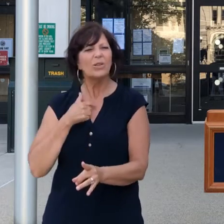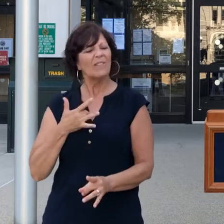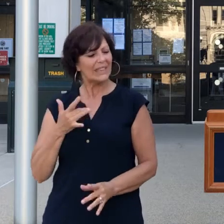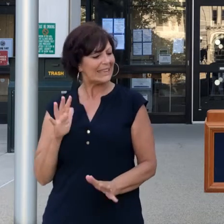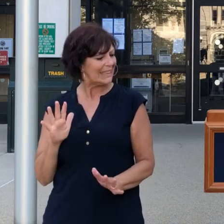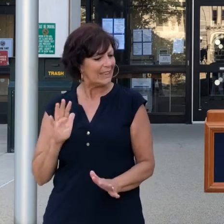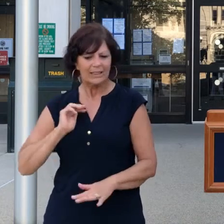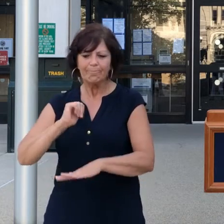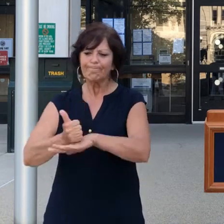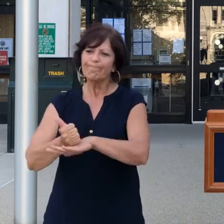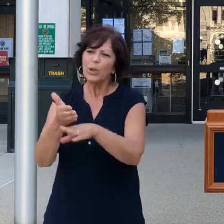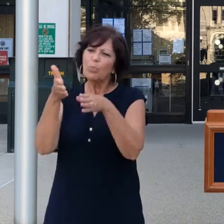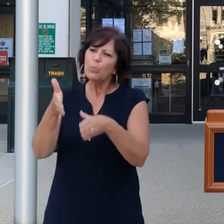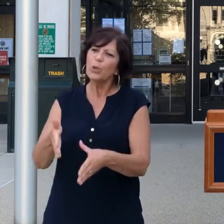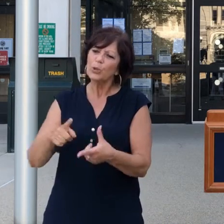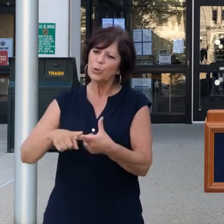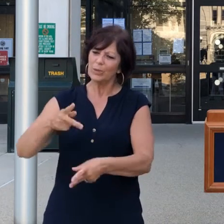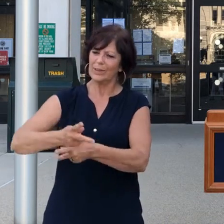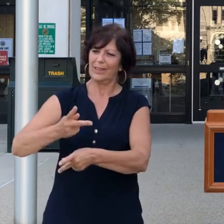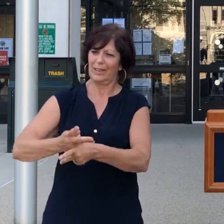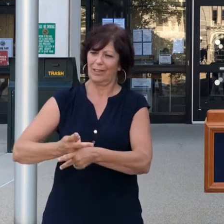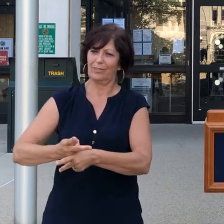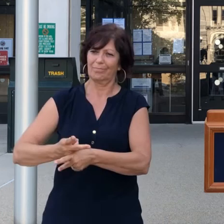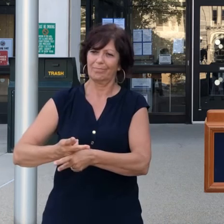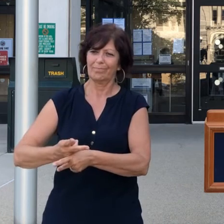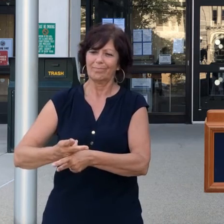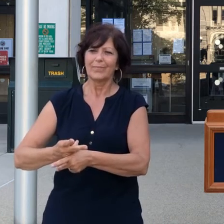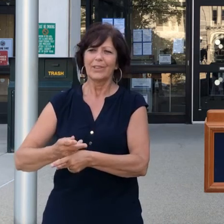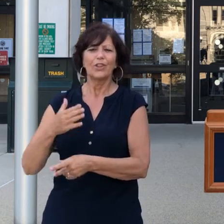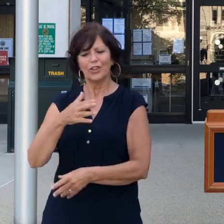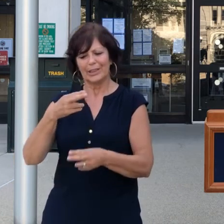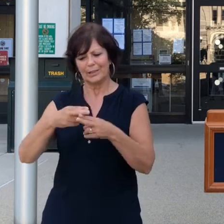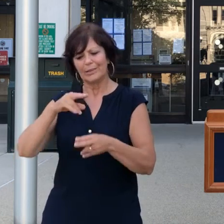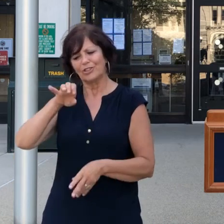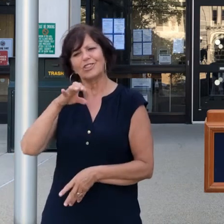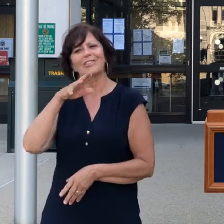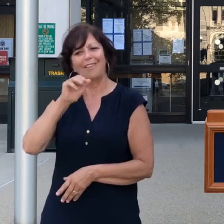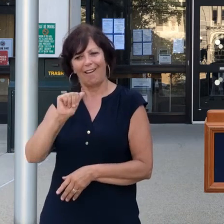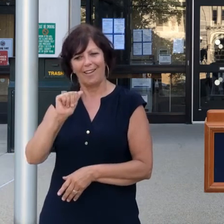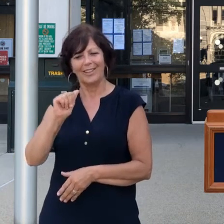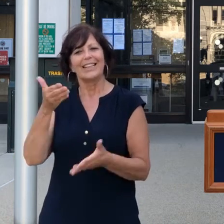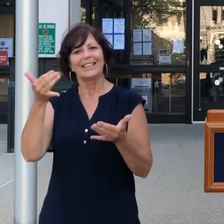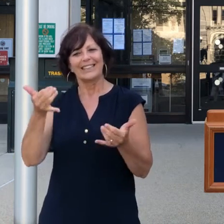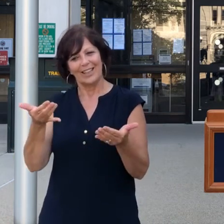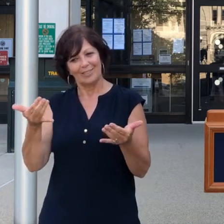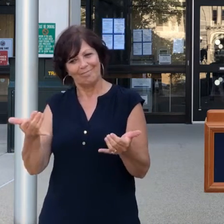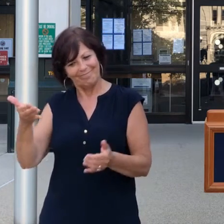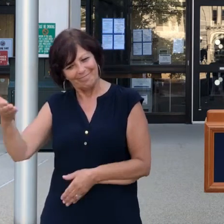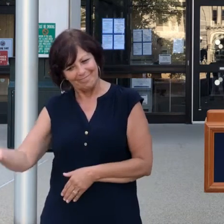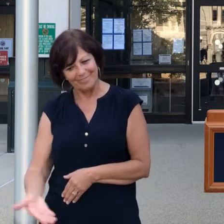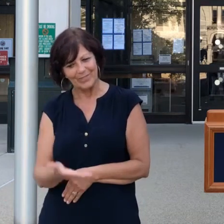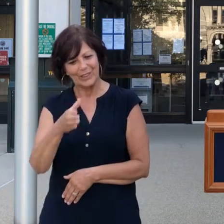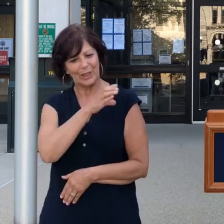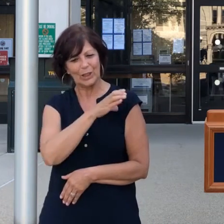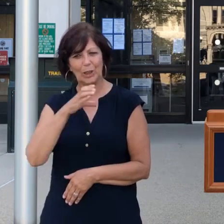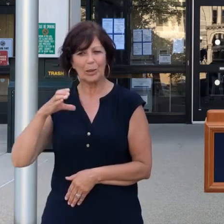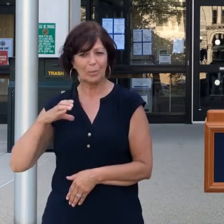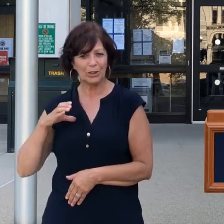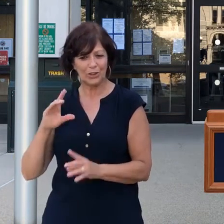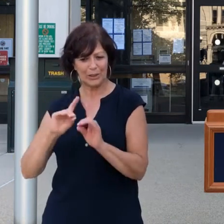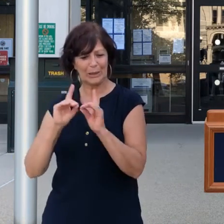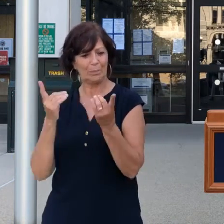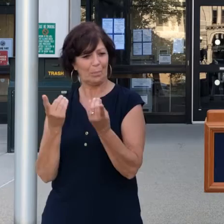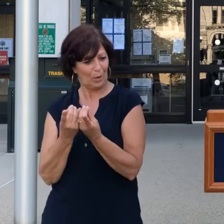have somebody in place. We do have someone in place, and as Jessica. And now I would like to introduce our Commissioner of the